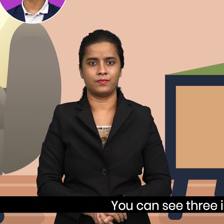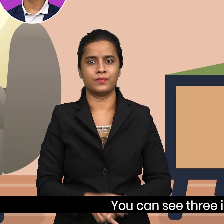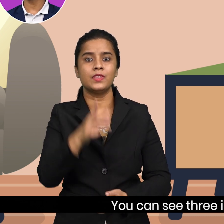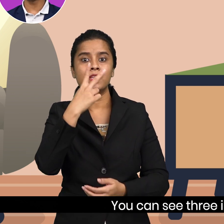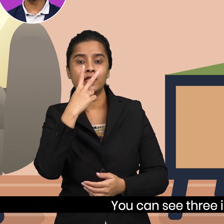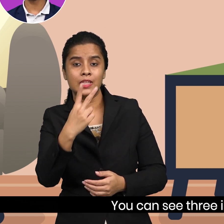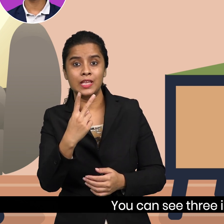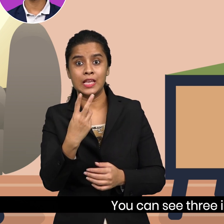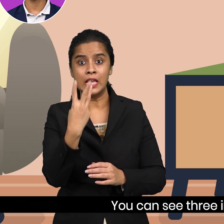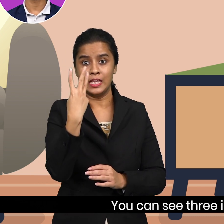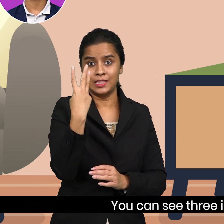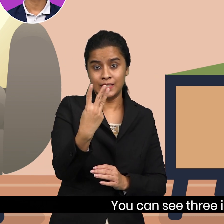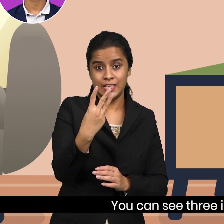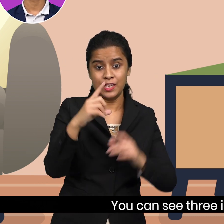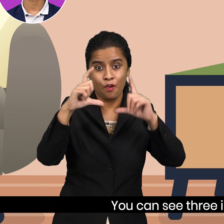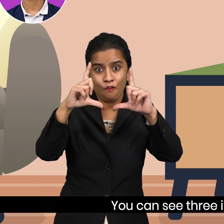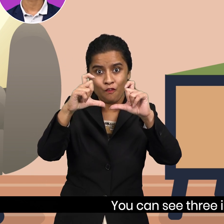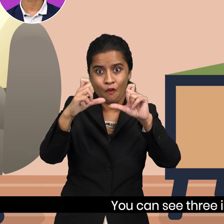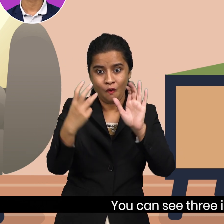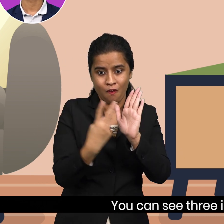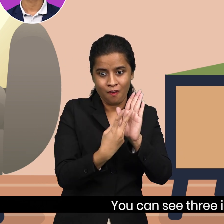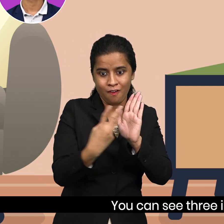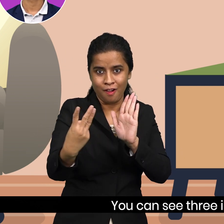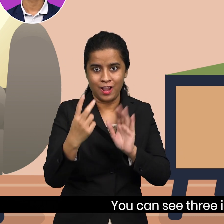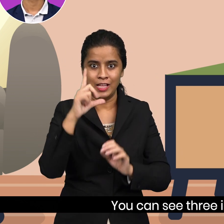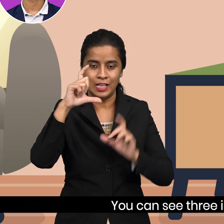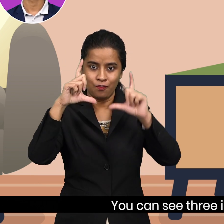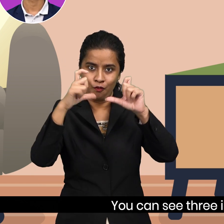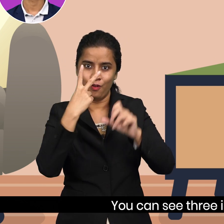You can see 3 images of the object.